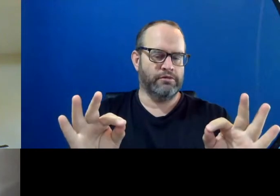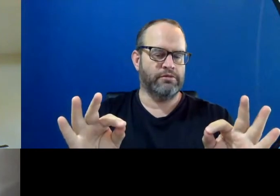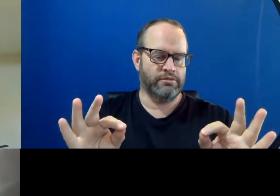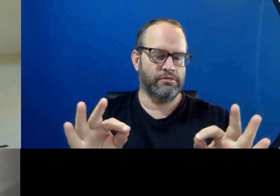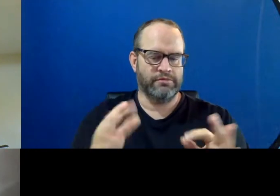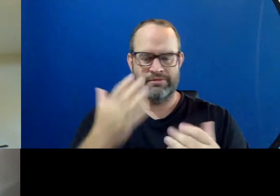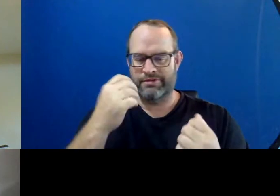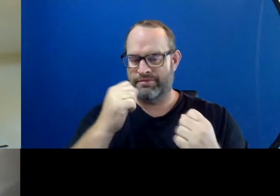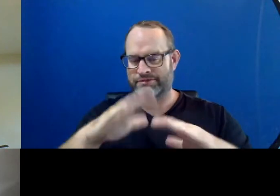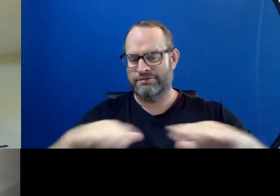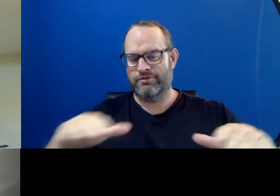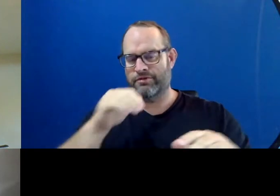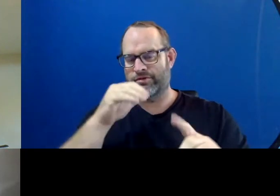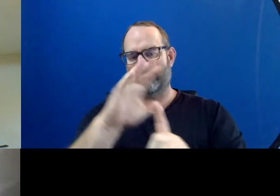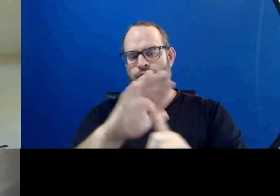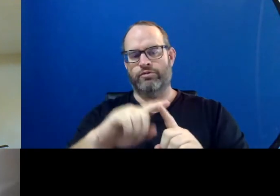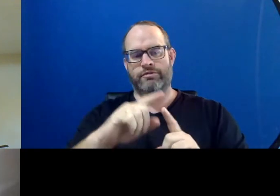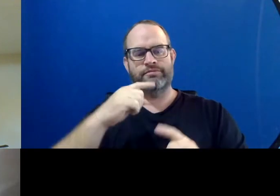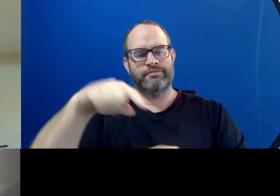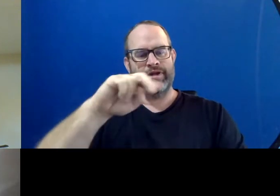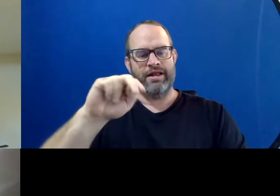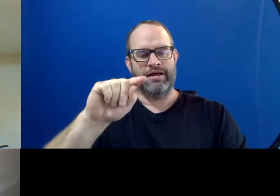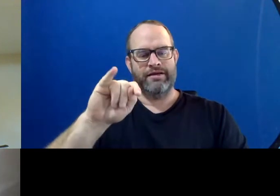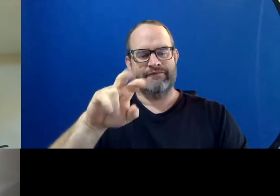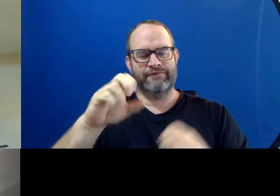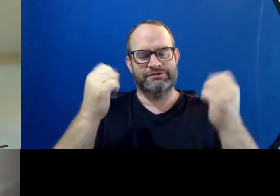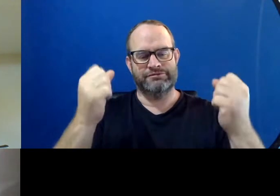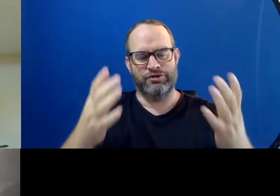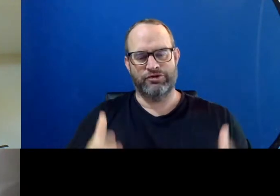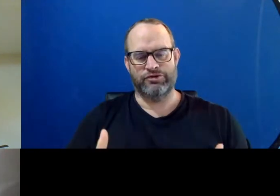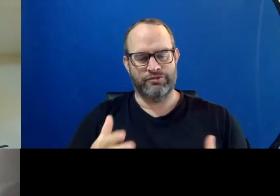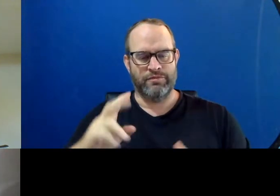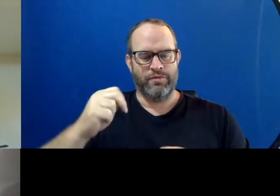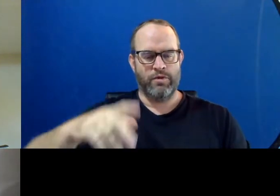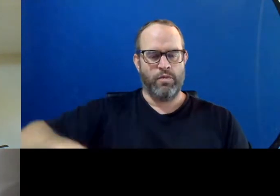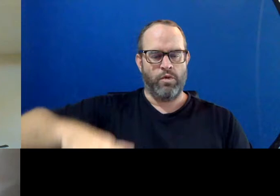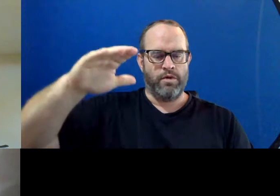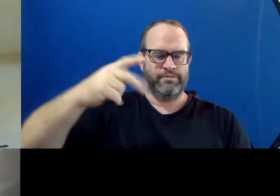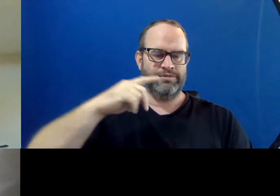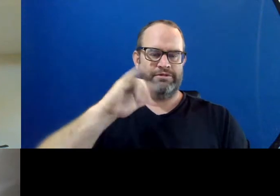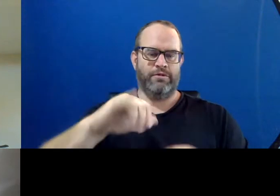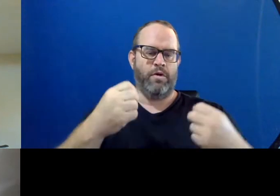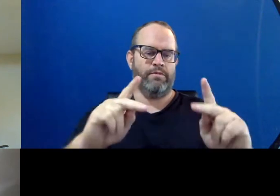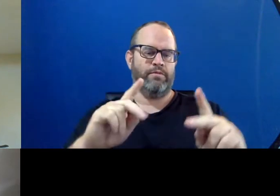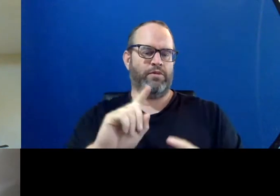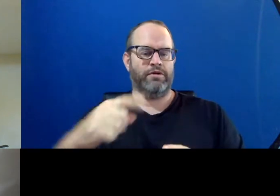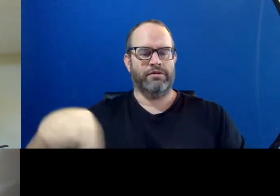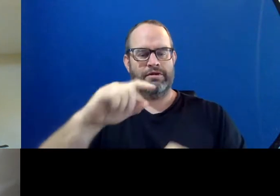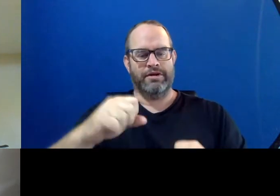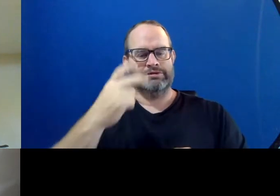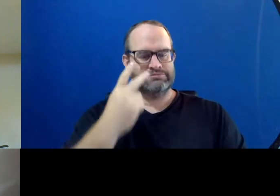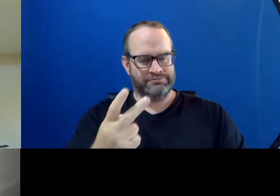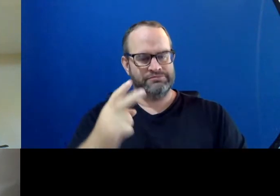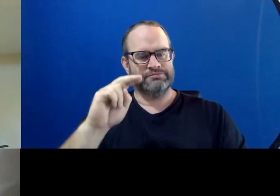to provide information and education related to health and many other